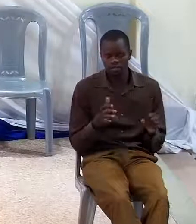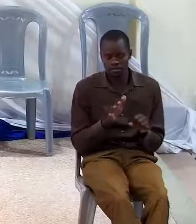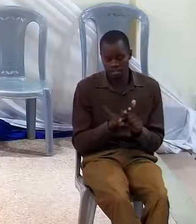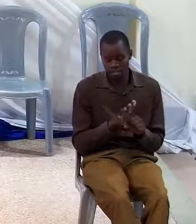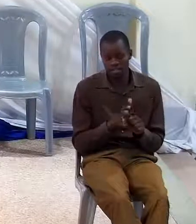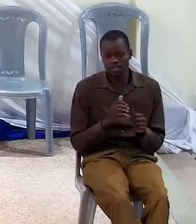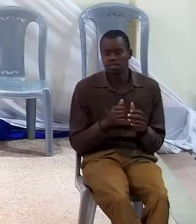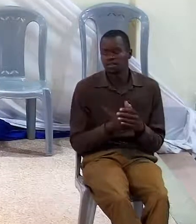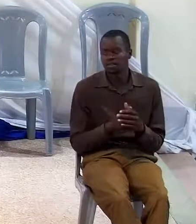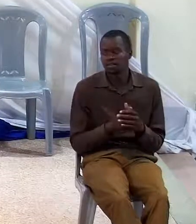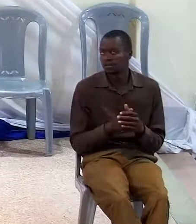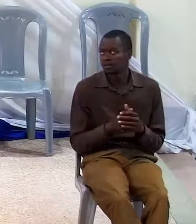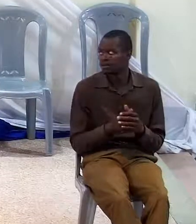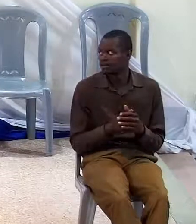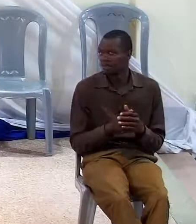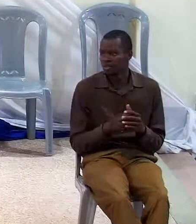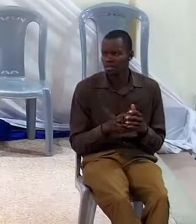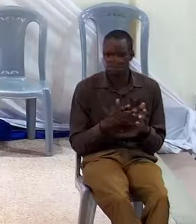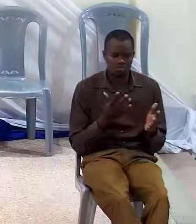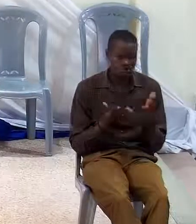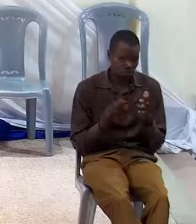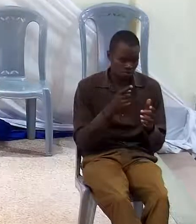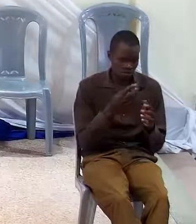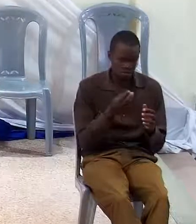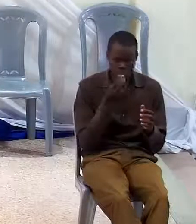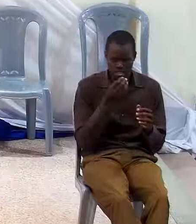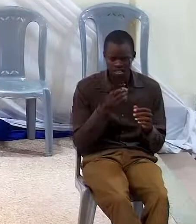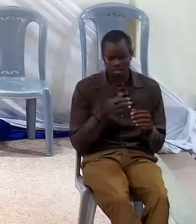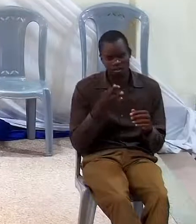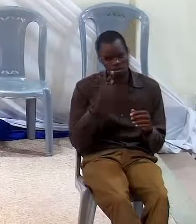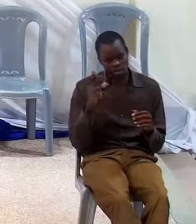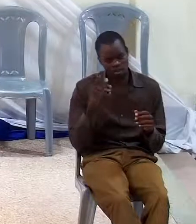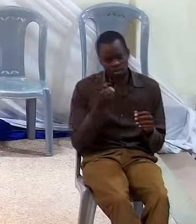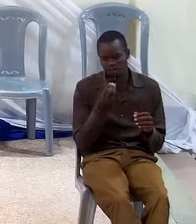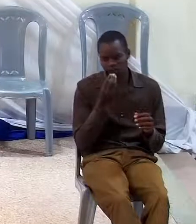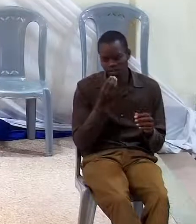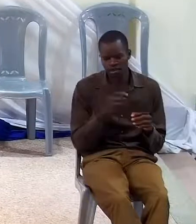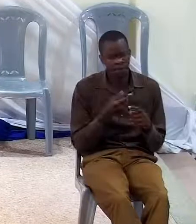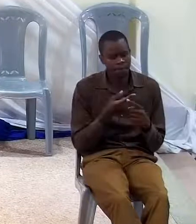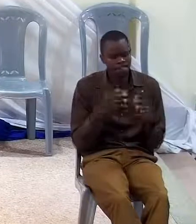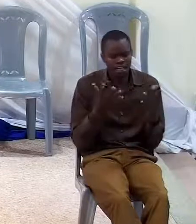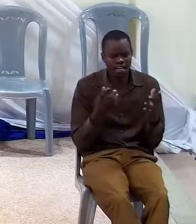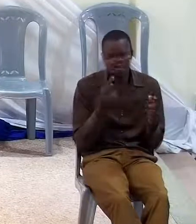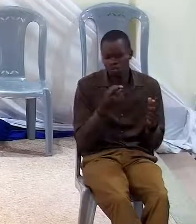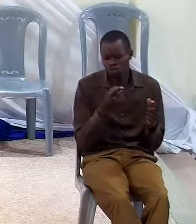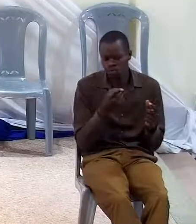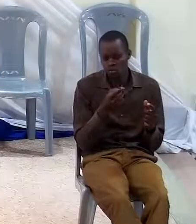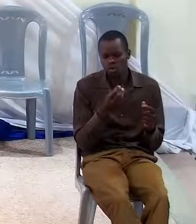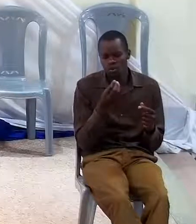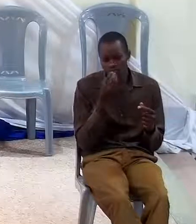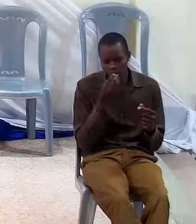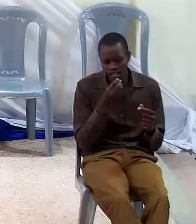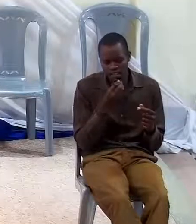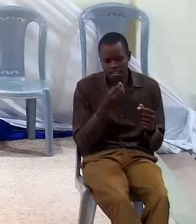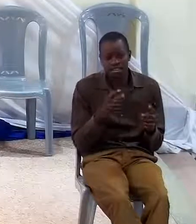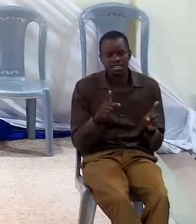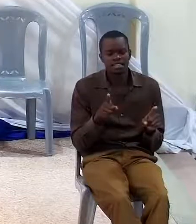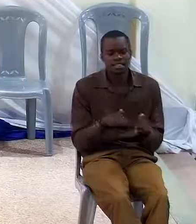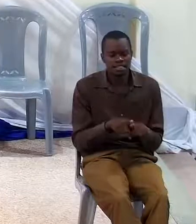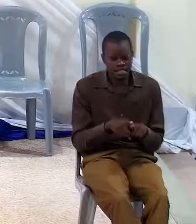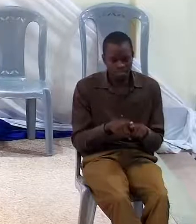eating the right food, but how you are eating it will still predispose you to